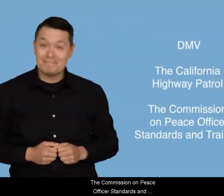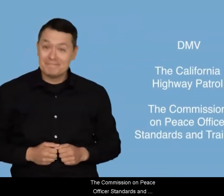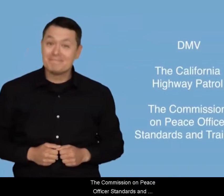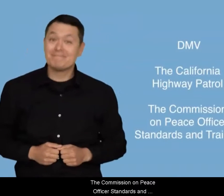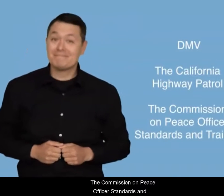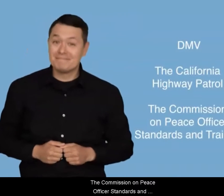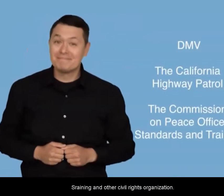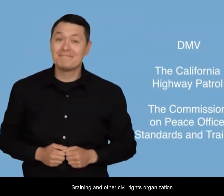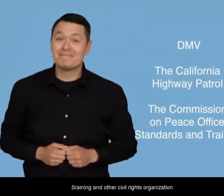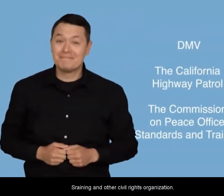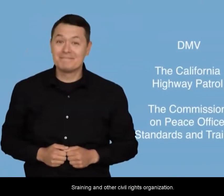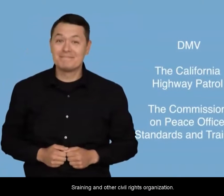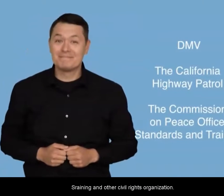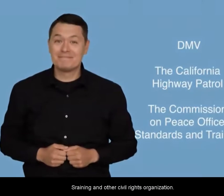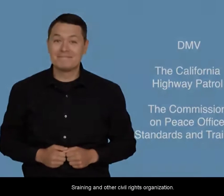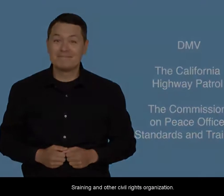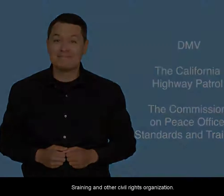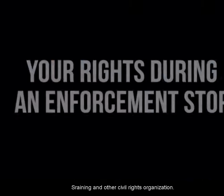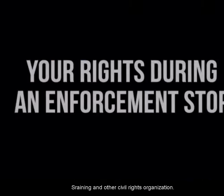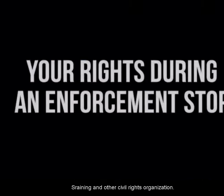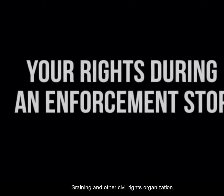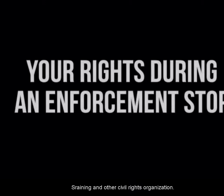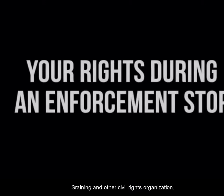Standards and Training, and other civil rights organizations.